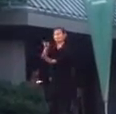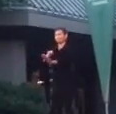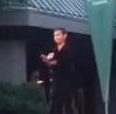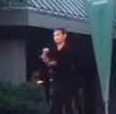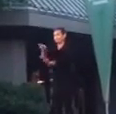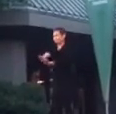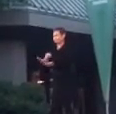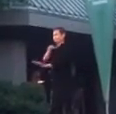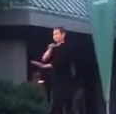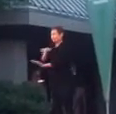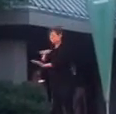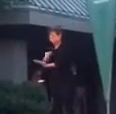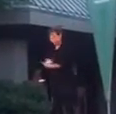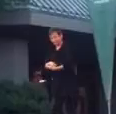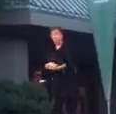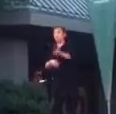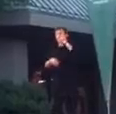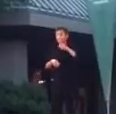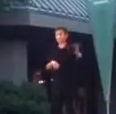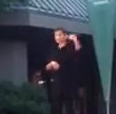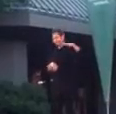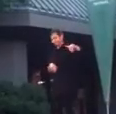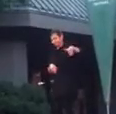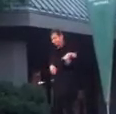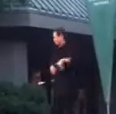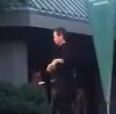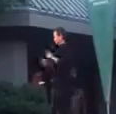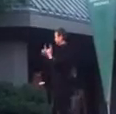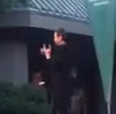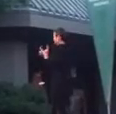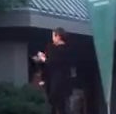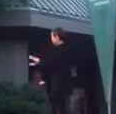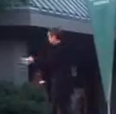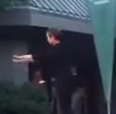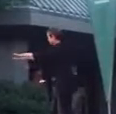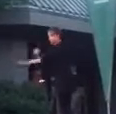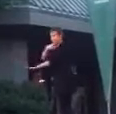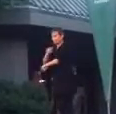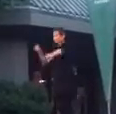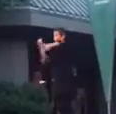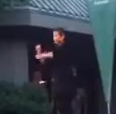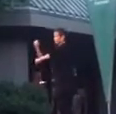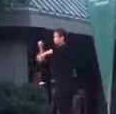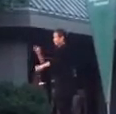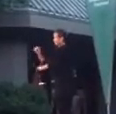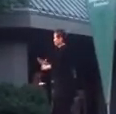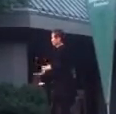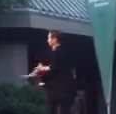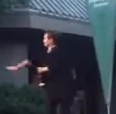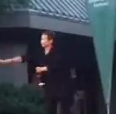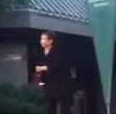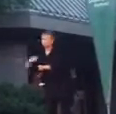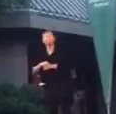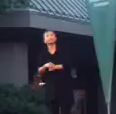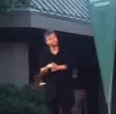These are the texts you have to study. Now come over here. You also need to sweep this